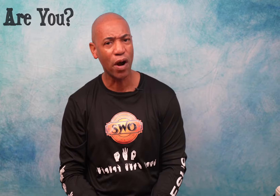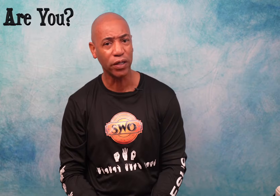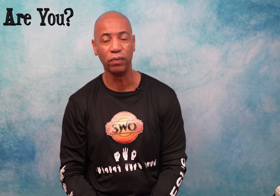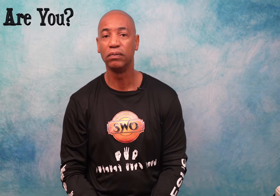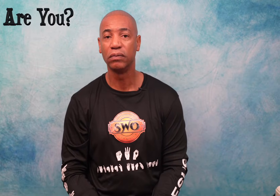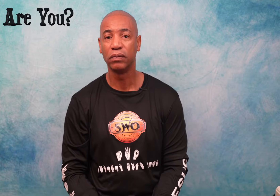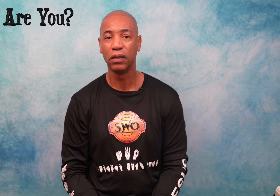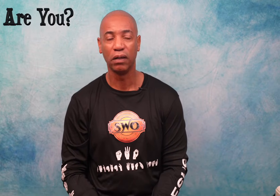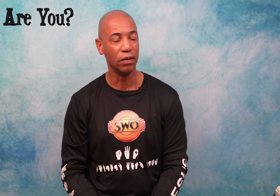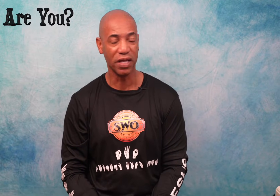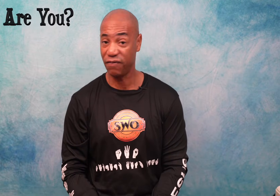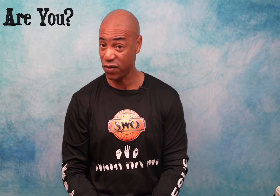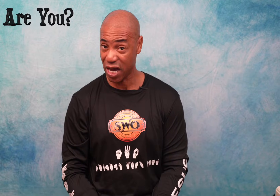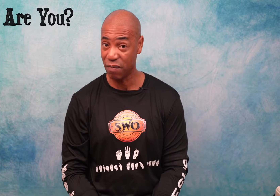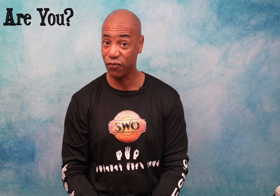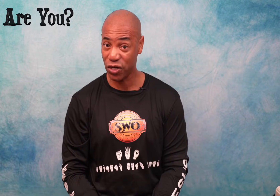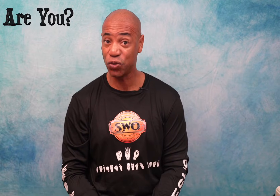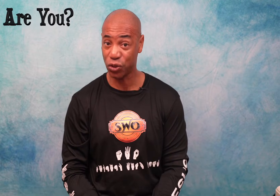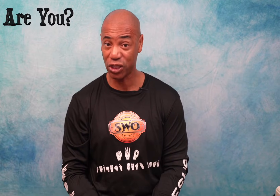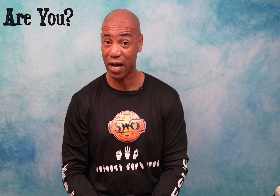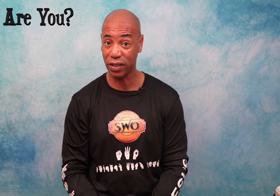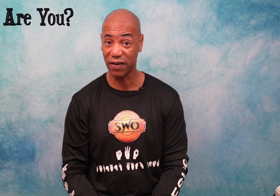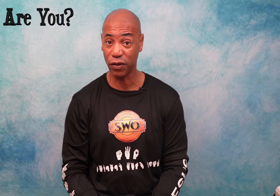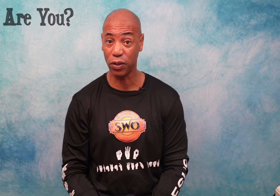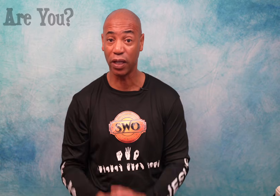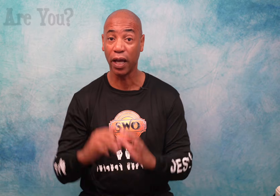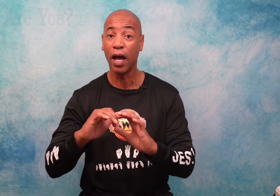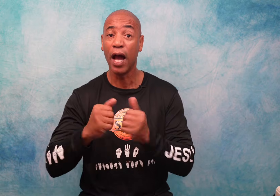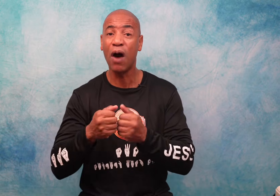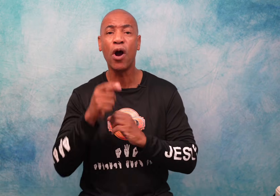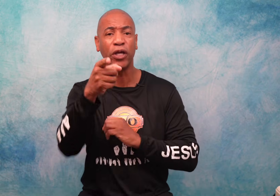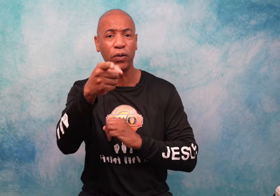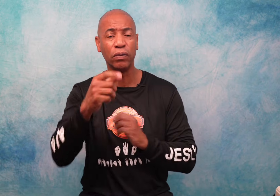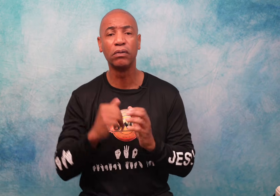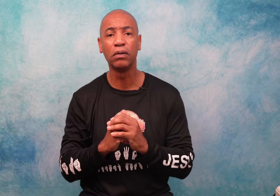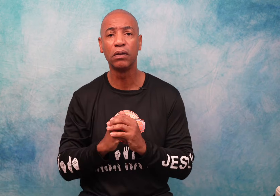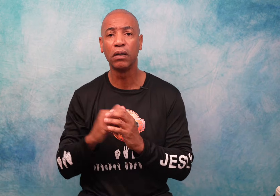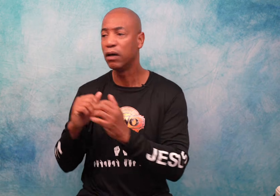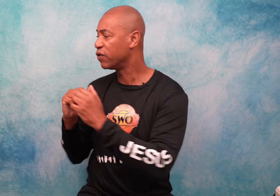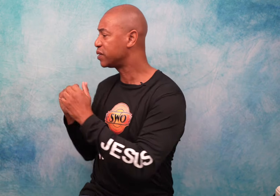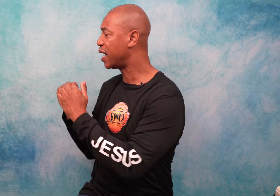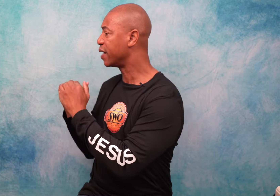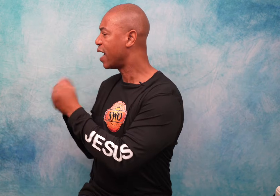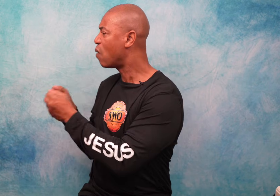you? Another very common phrase you will see out in the deaf community. How are you? From the side, how are